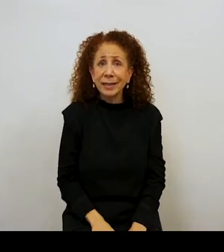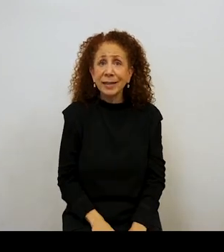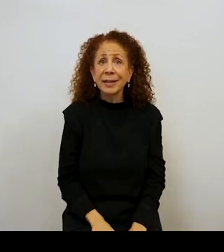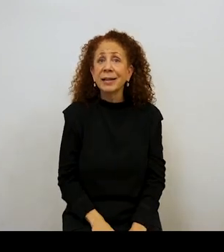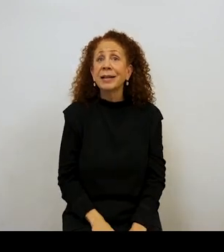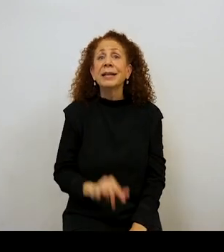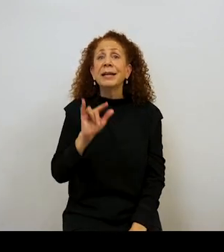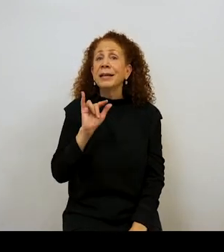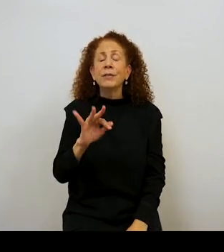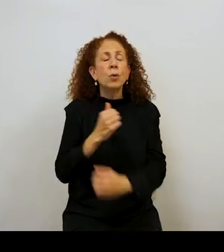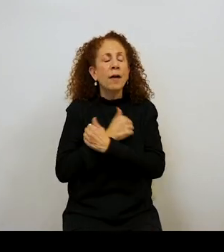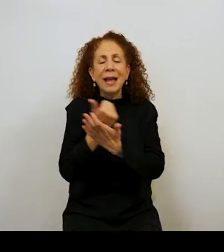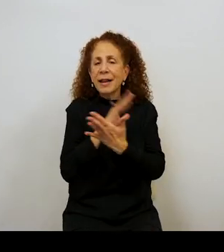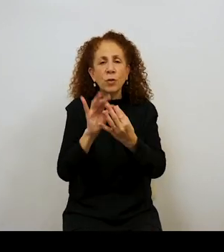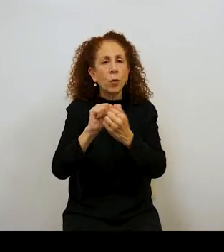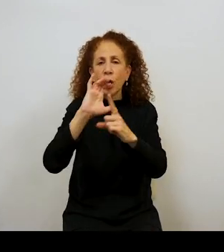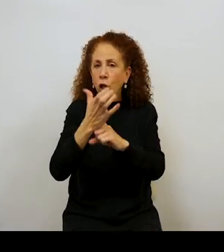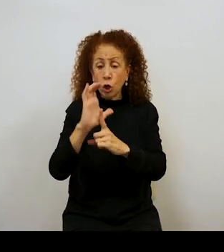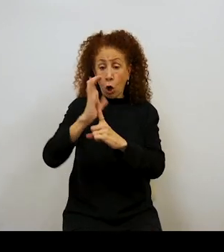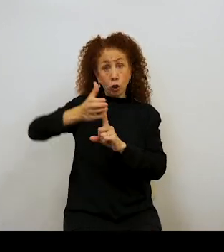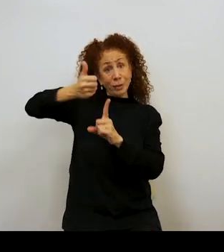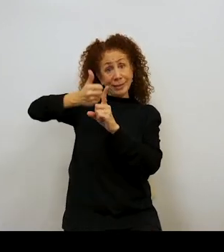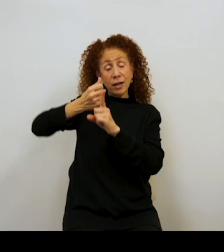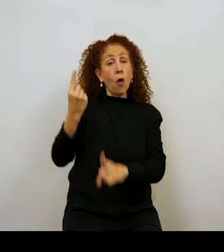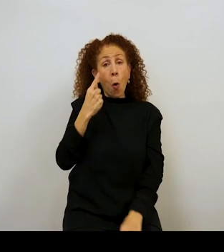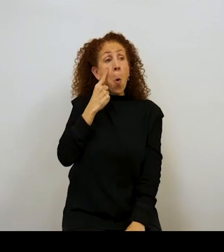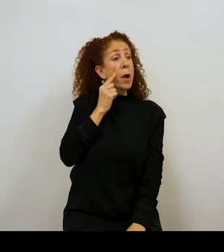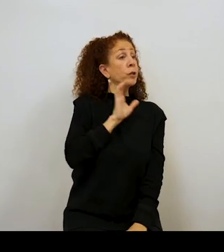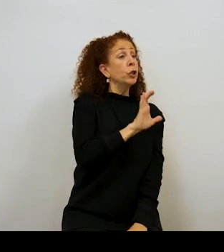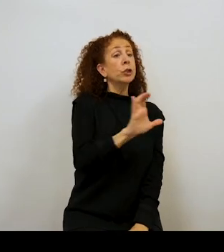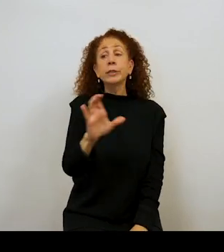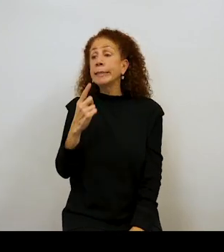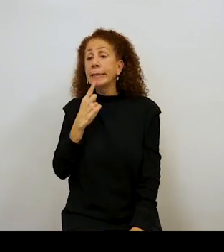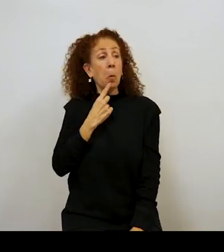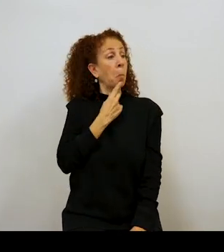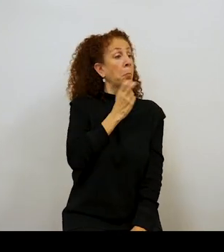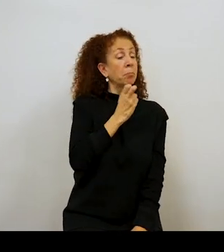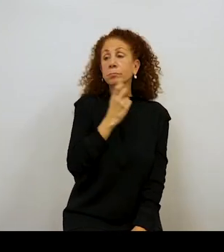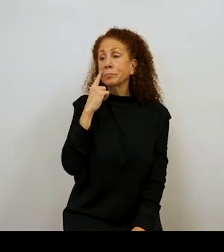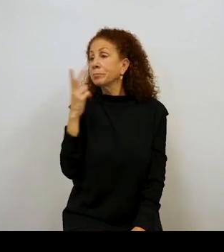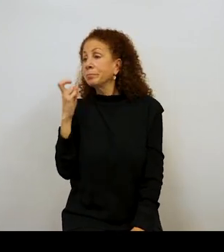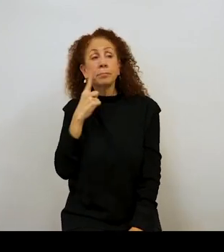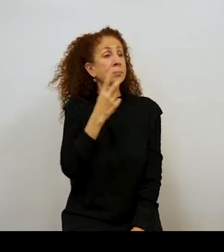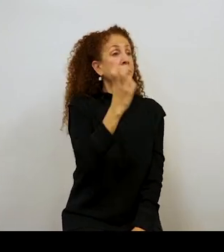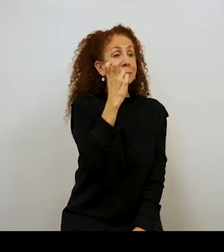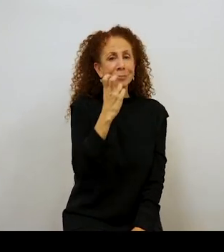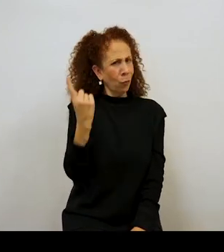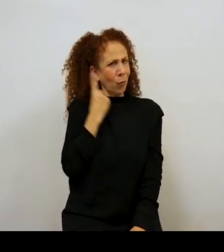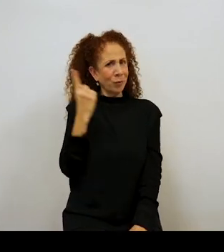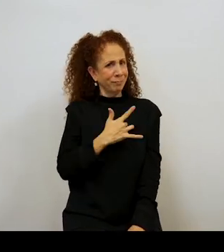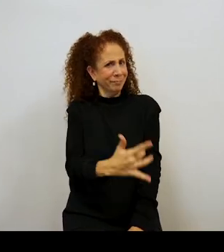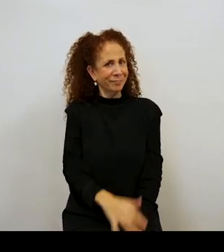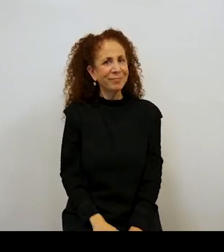love anything to do with culture, mm-hmm. culture has always looked around and said, what can I take? Mm-hmm. You know,